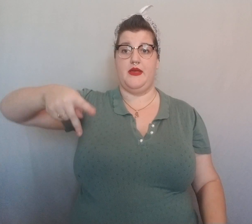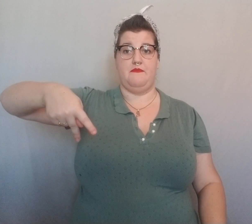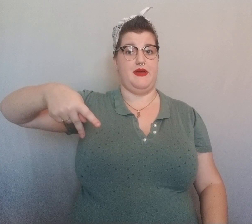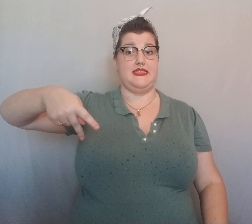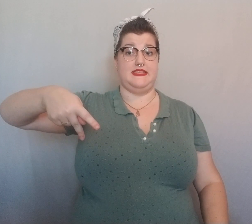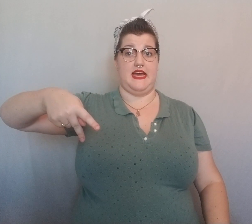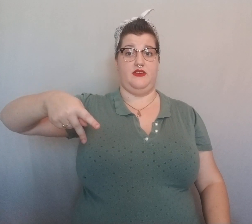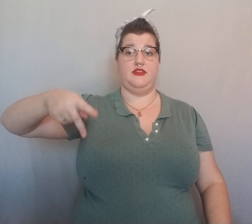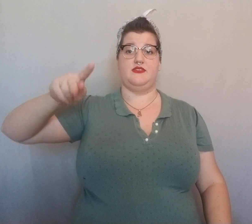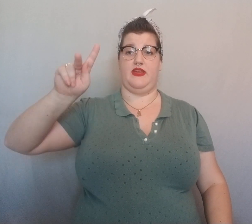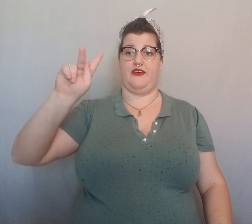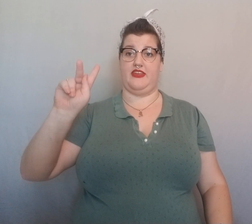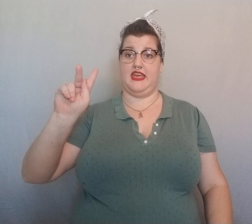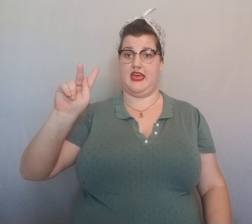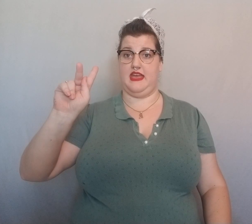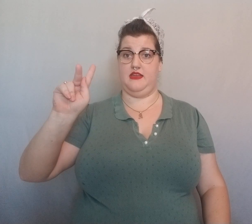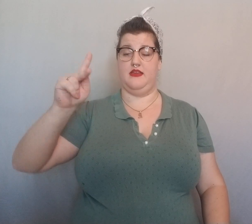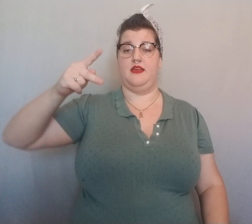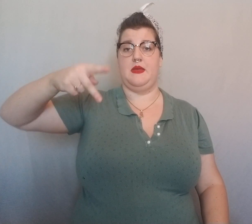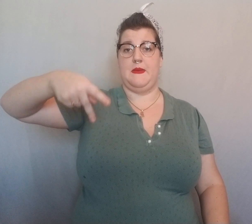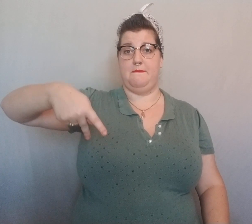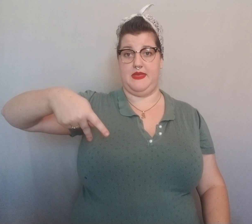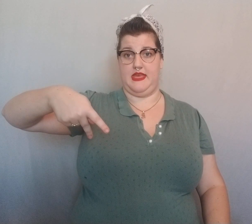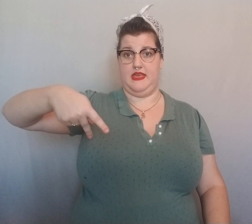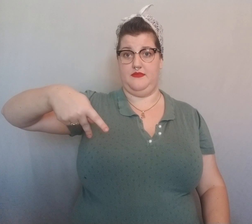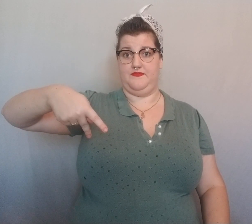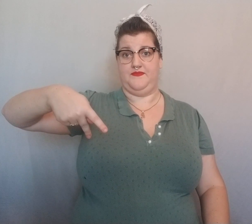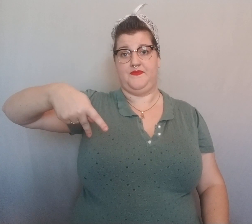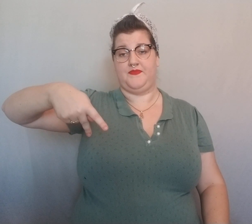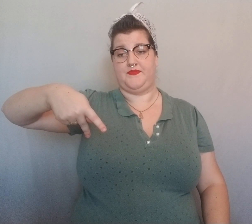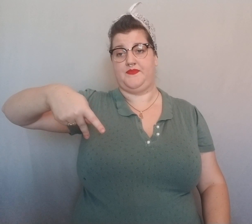but down. So we have K, P.